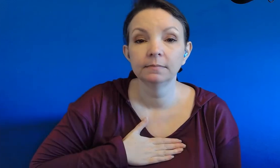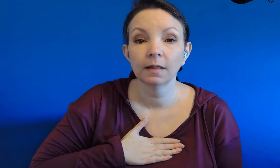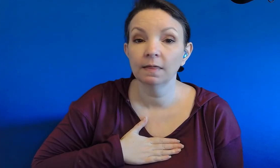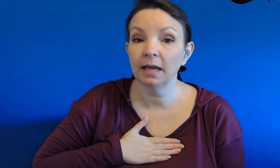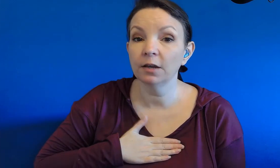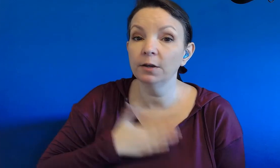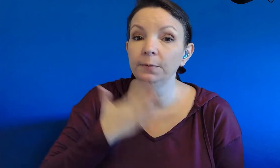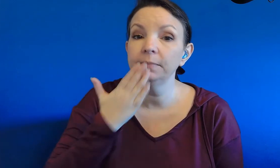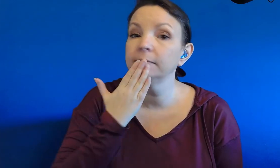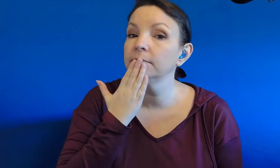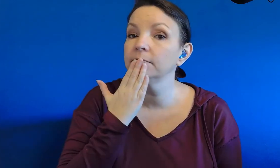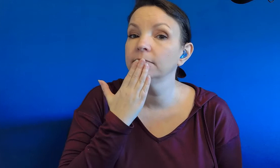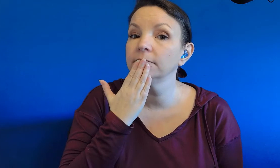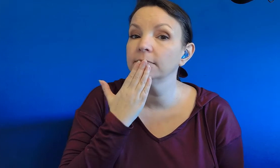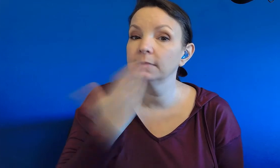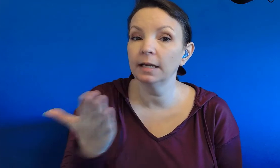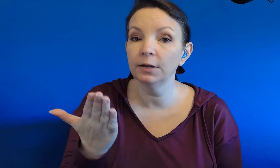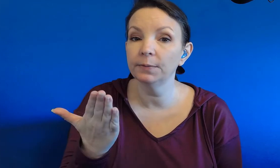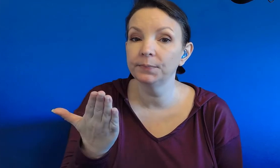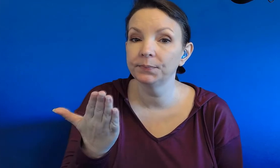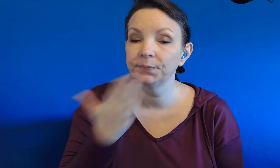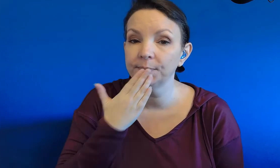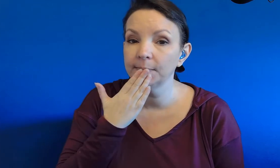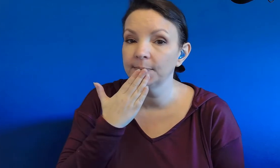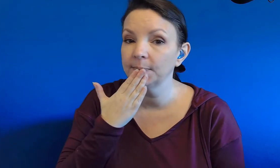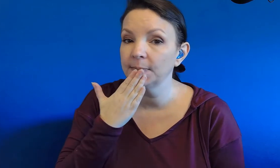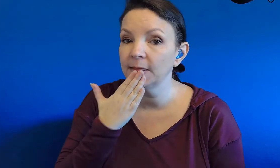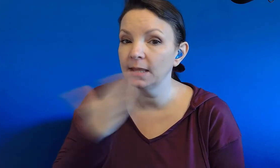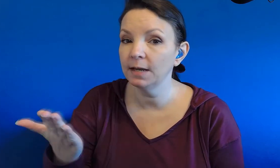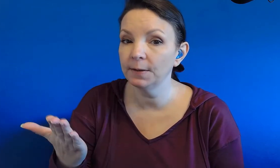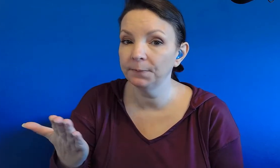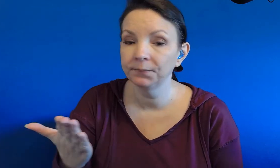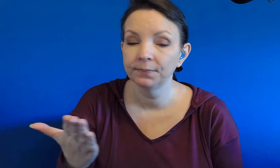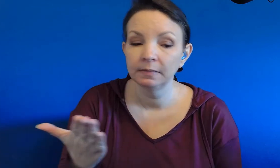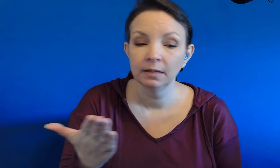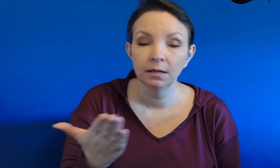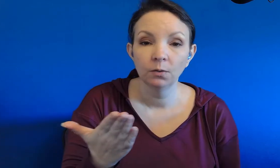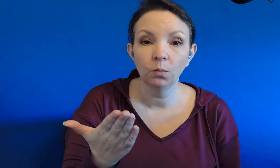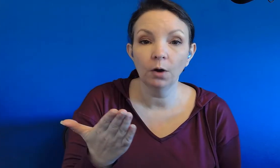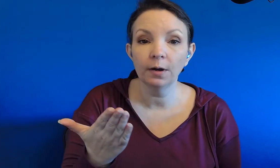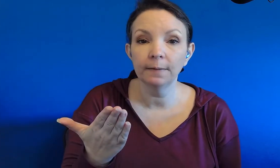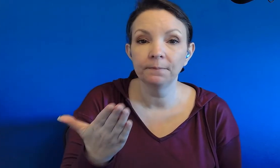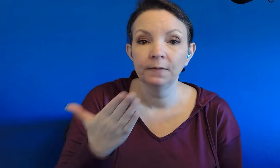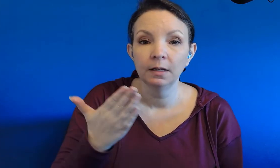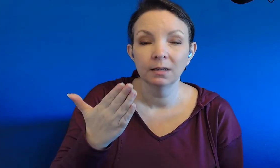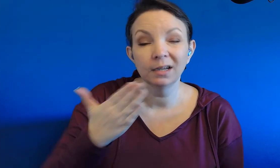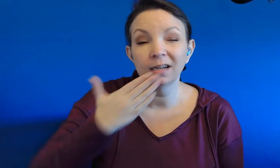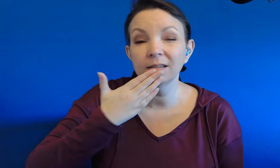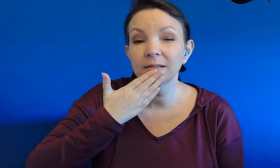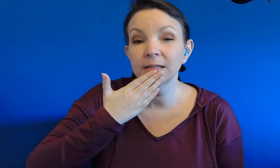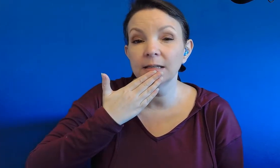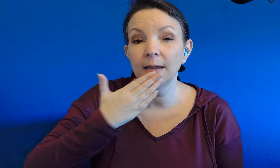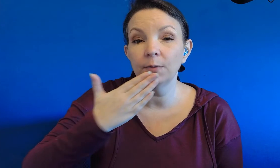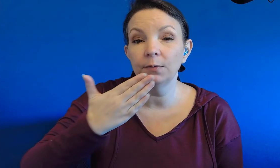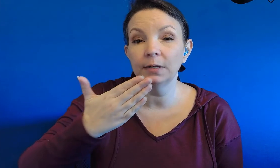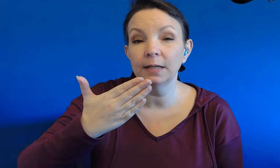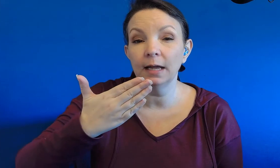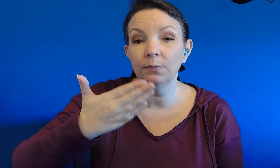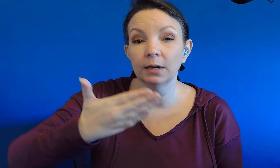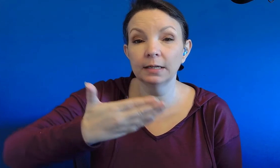Thank you. Thank you. Thank you. Welcome. It's kind of the same, but we said we're going to take our hand and